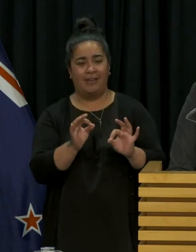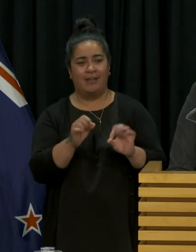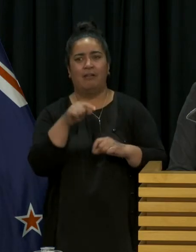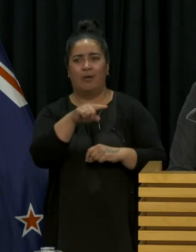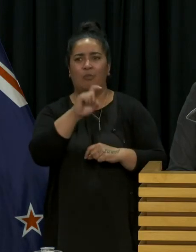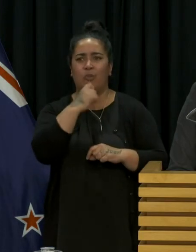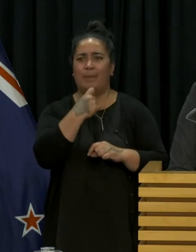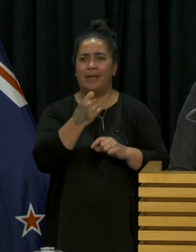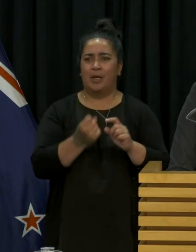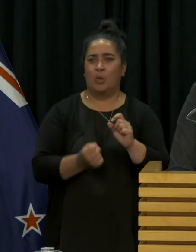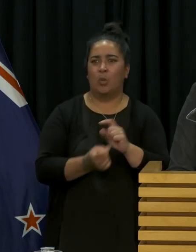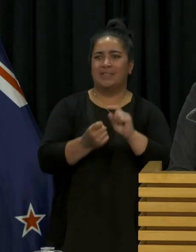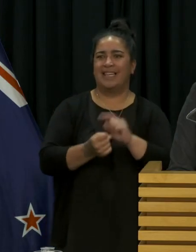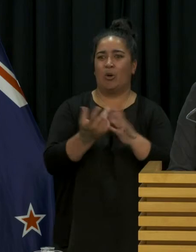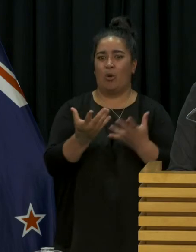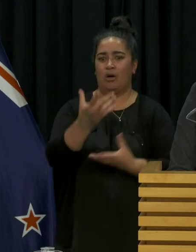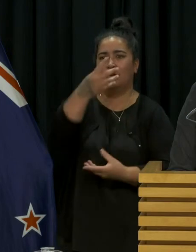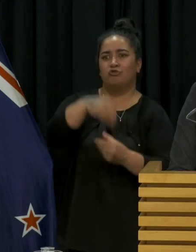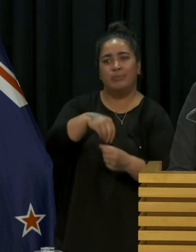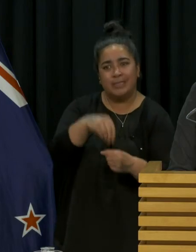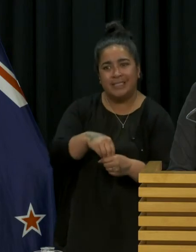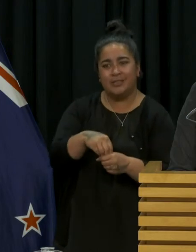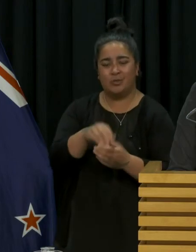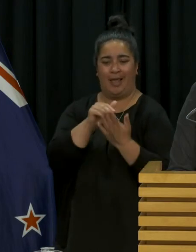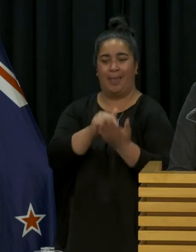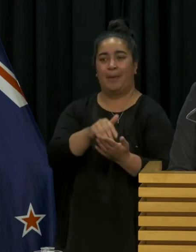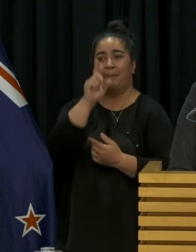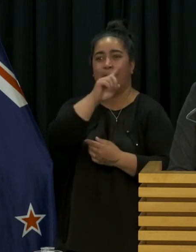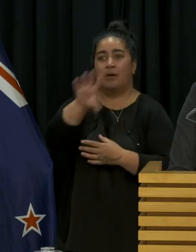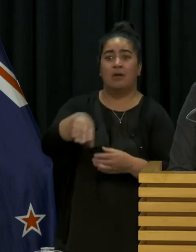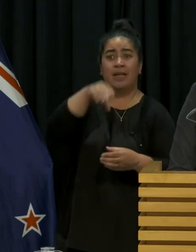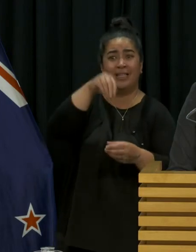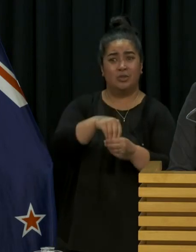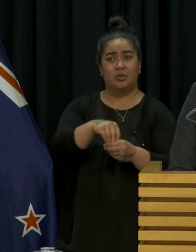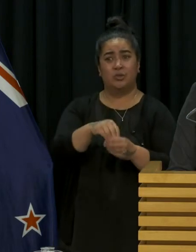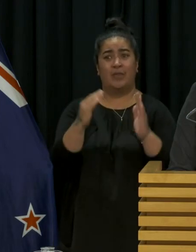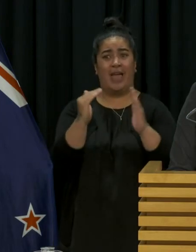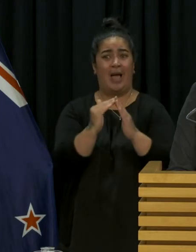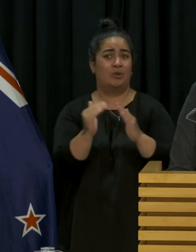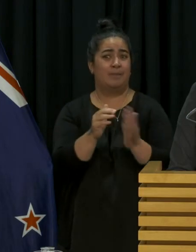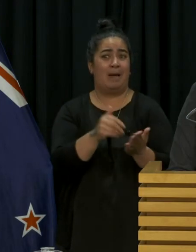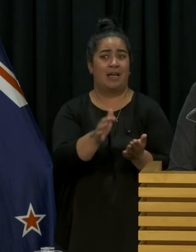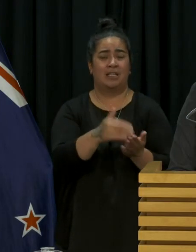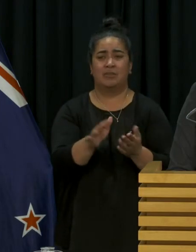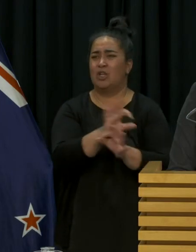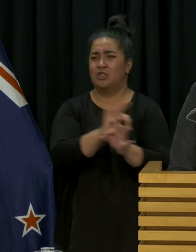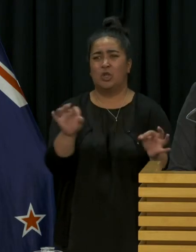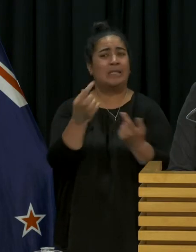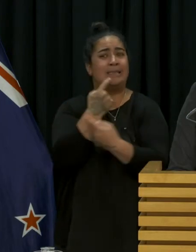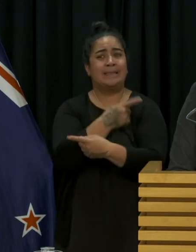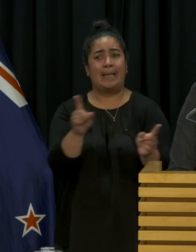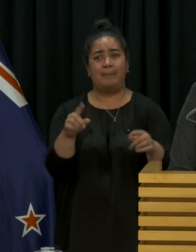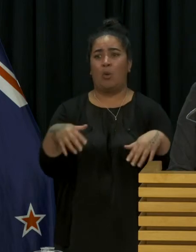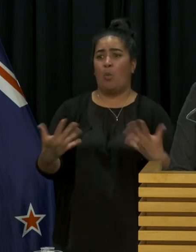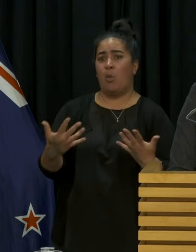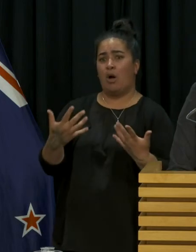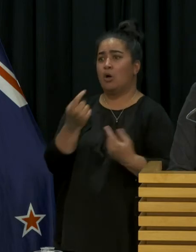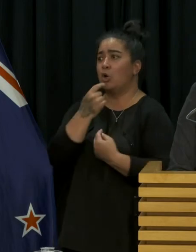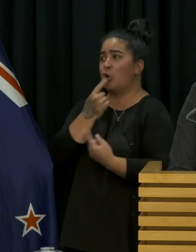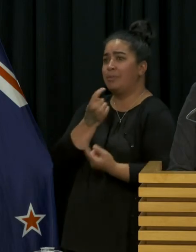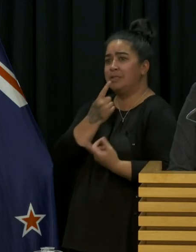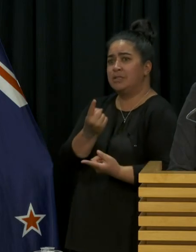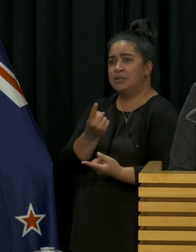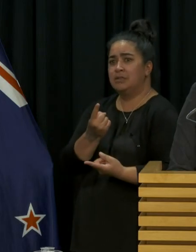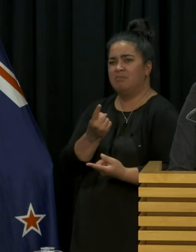contributing to people entering into the housing market is not a statement or a commentary on the Reserve Bank. It's the reality, and